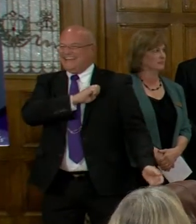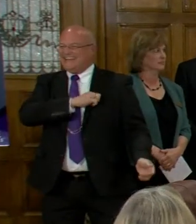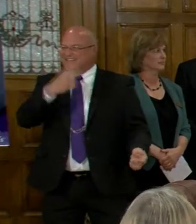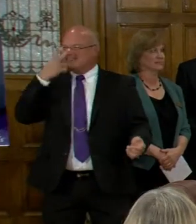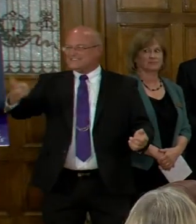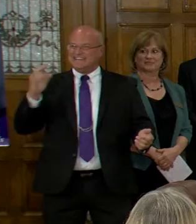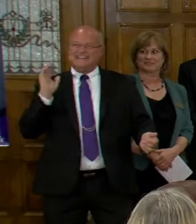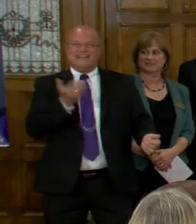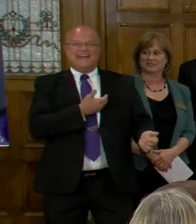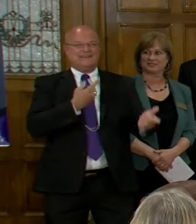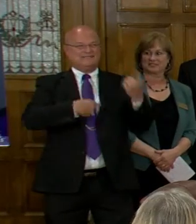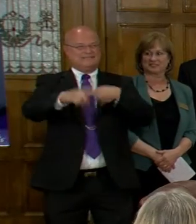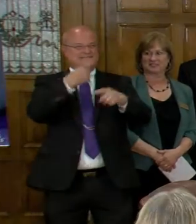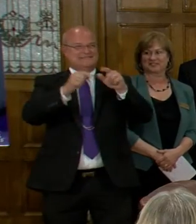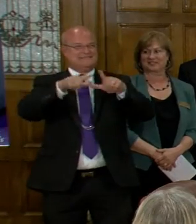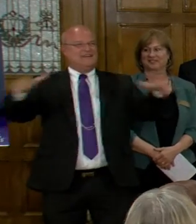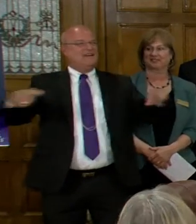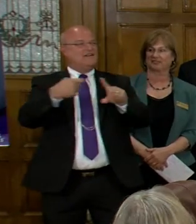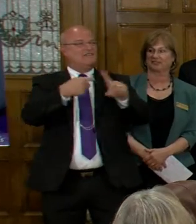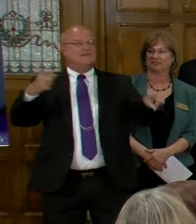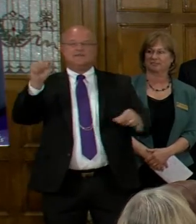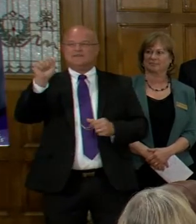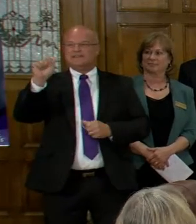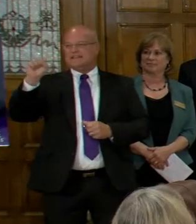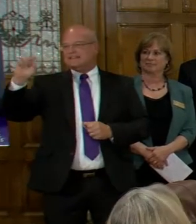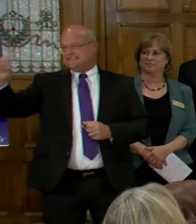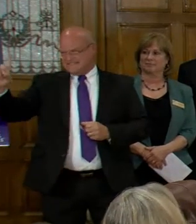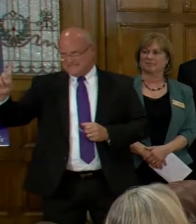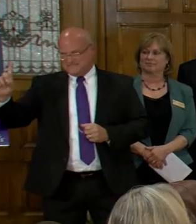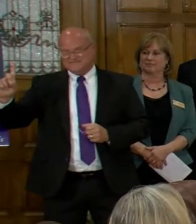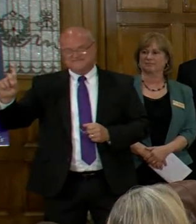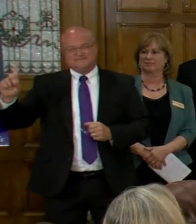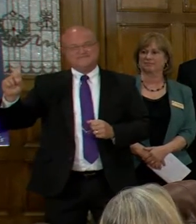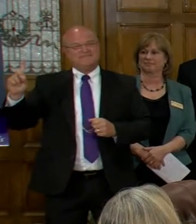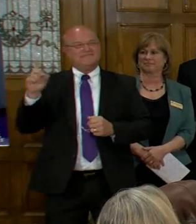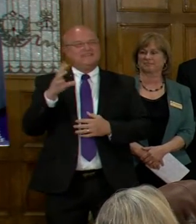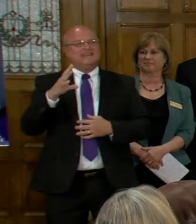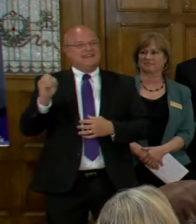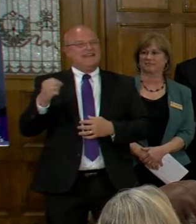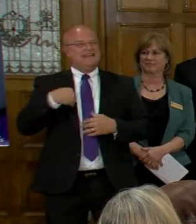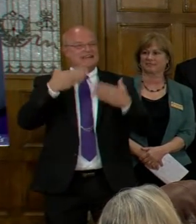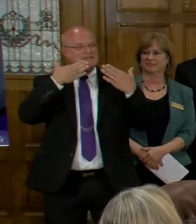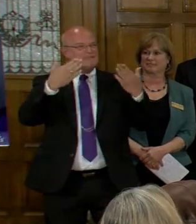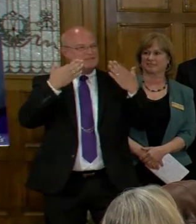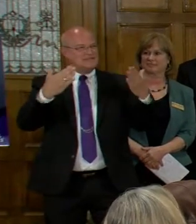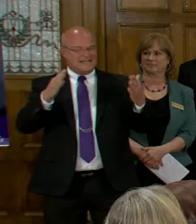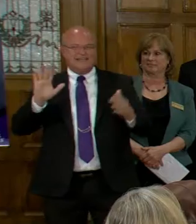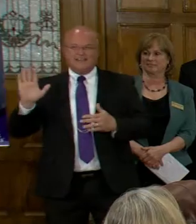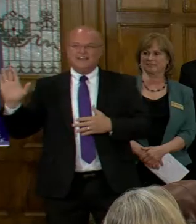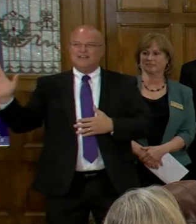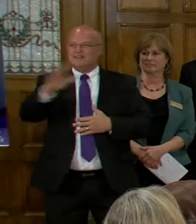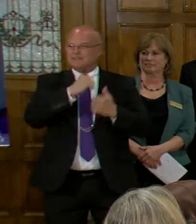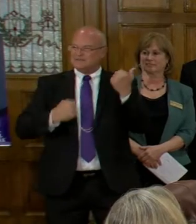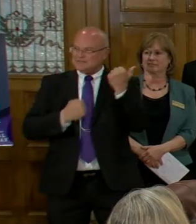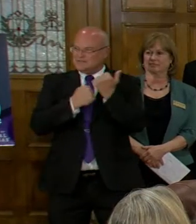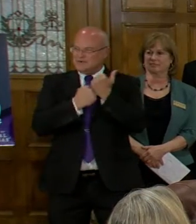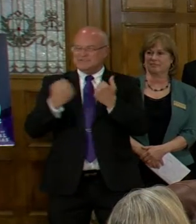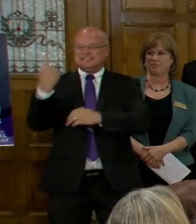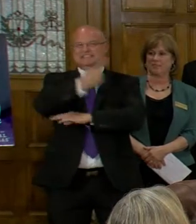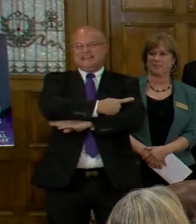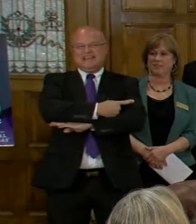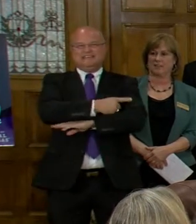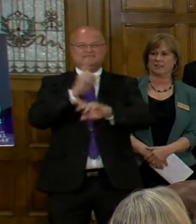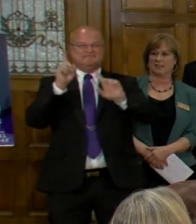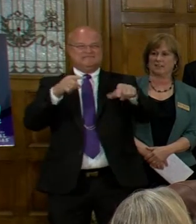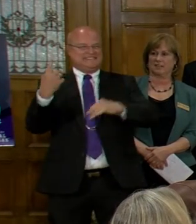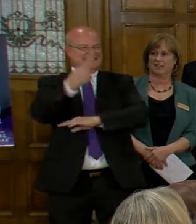you can see, our sign linguist from the Arkansas School of the Deaf, and I appreciate your support today and